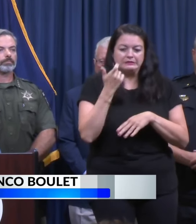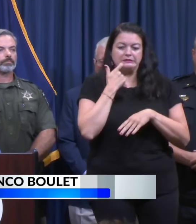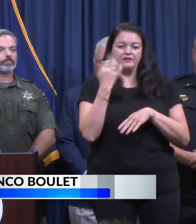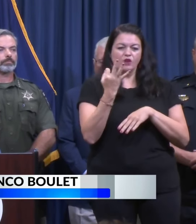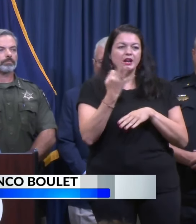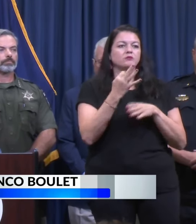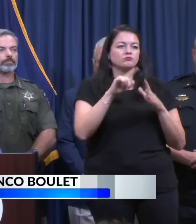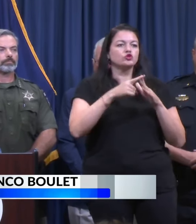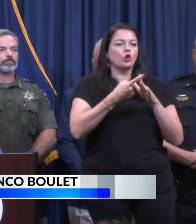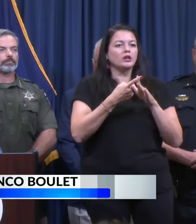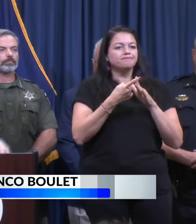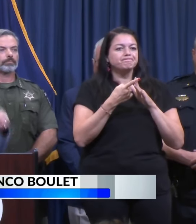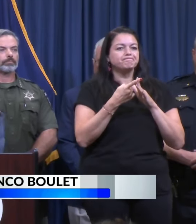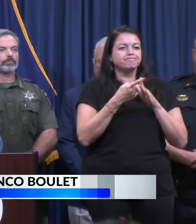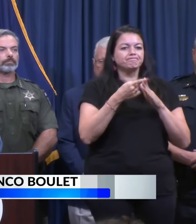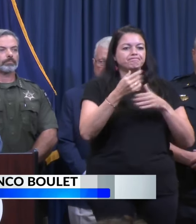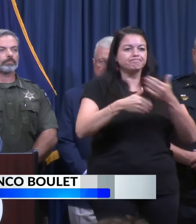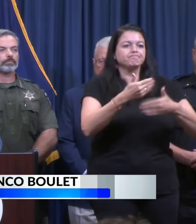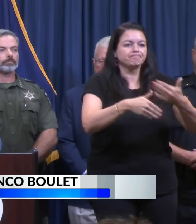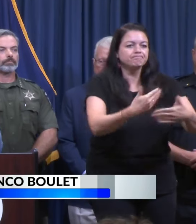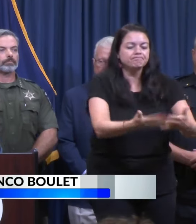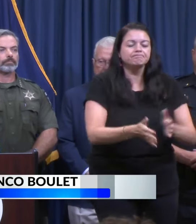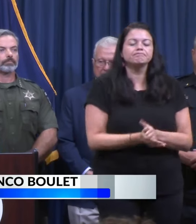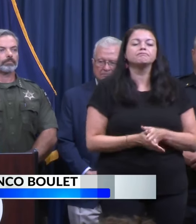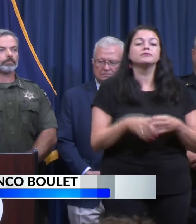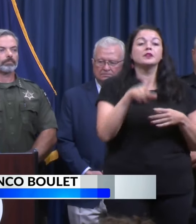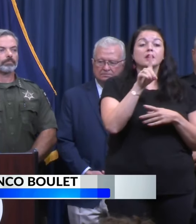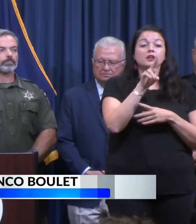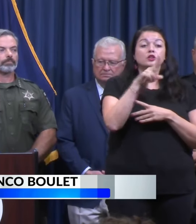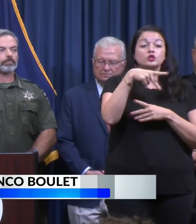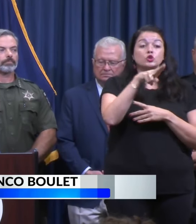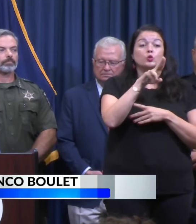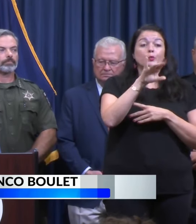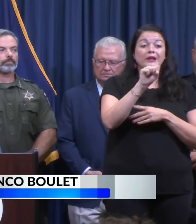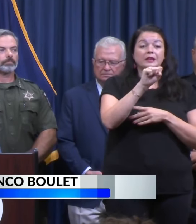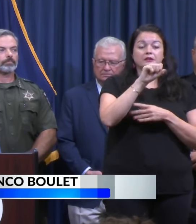with the Dupree Recreation Center selected as our primary shelter.